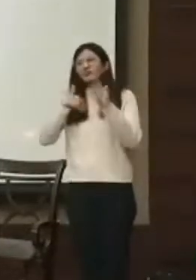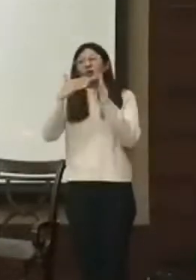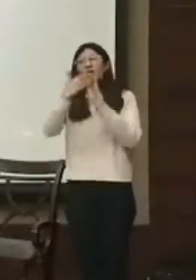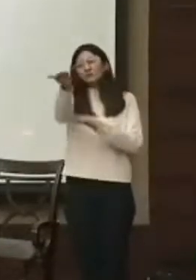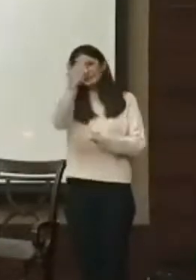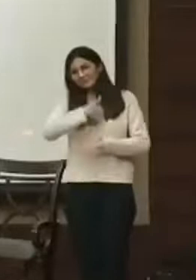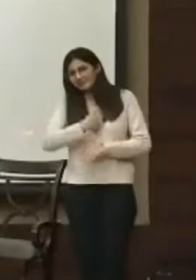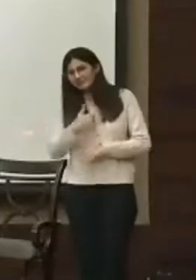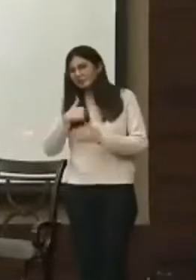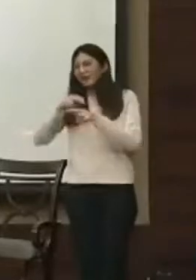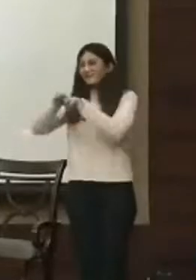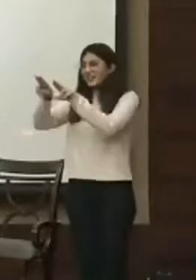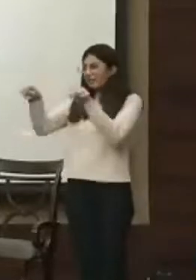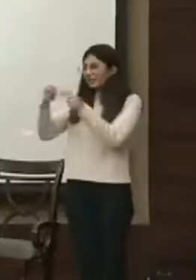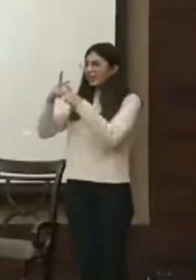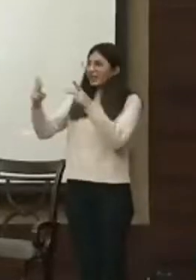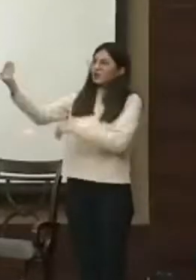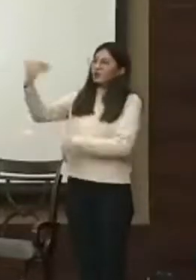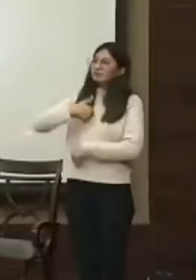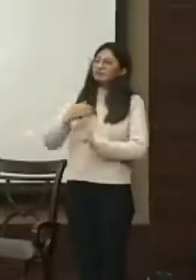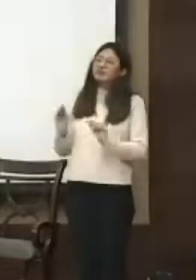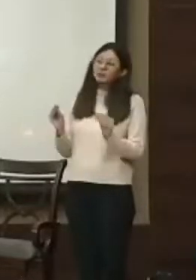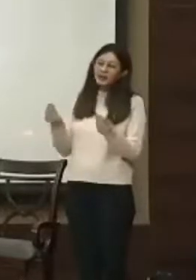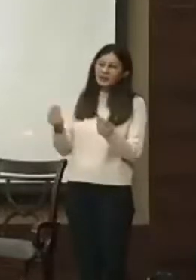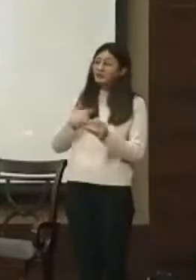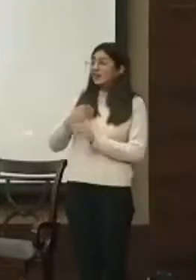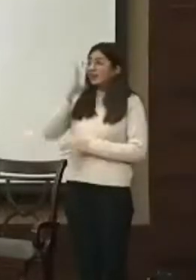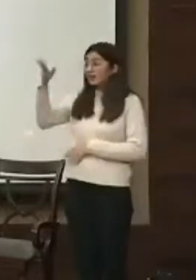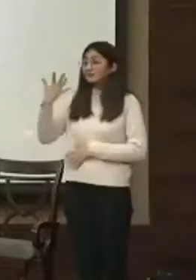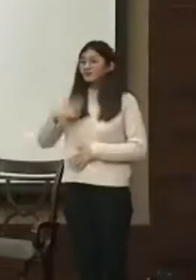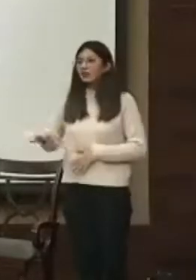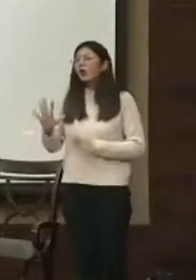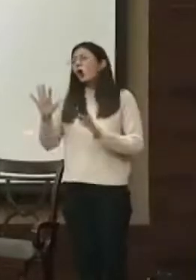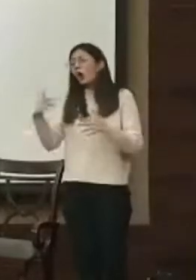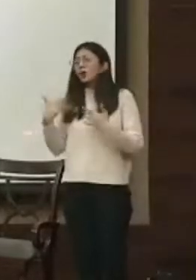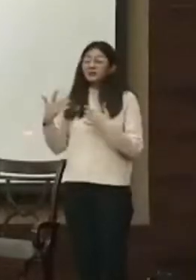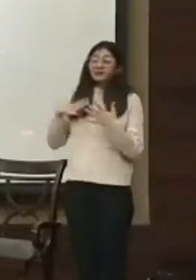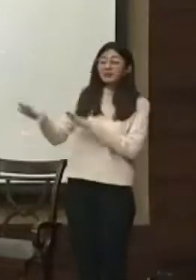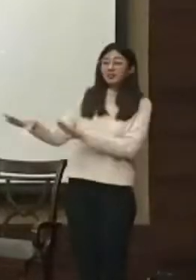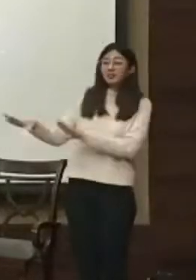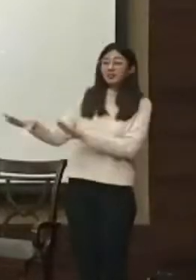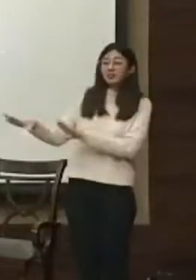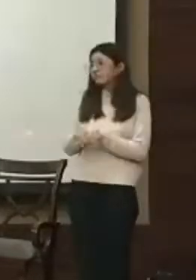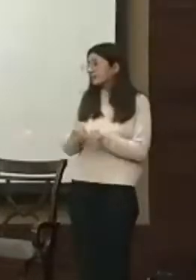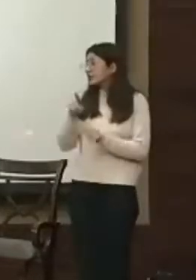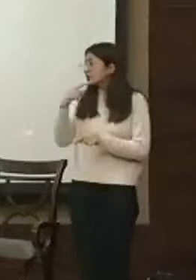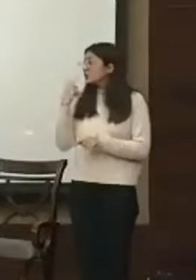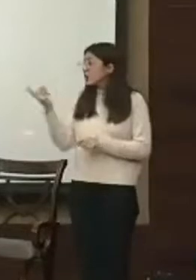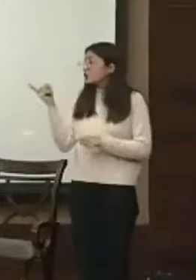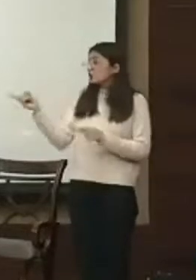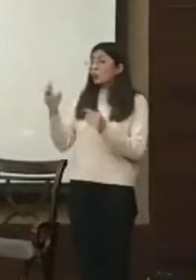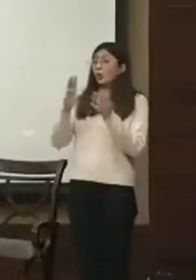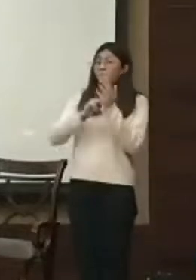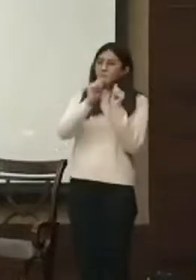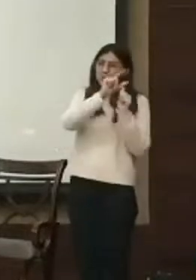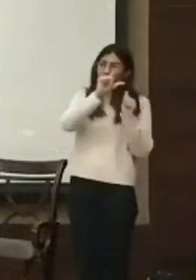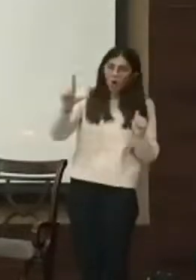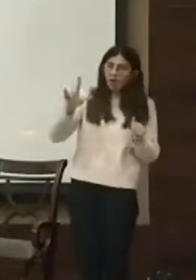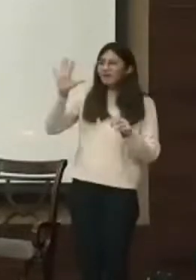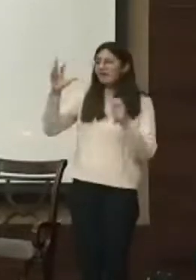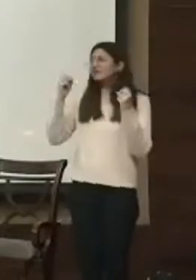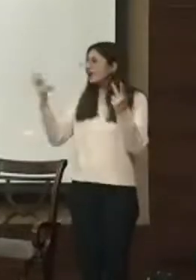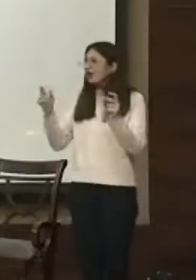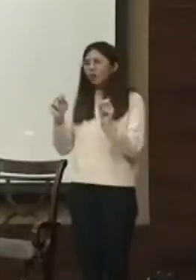place. So we have a good time there or I don't go. So all your outings only in malls and 5-star hotels?